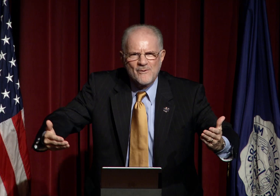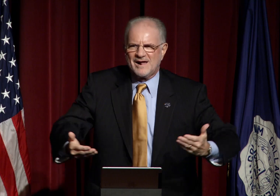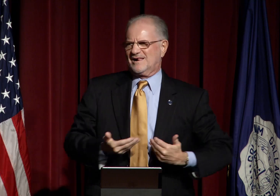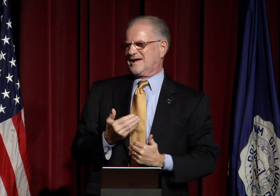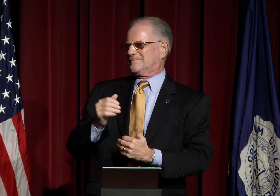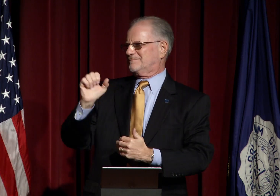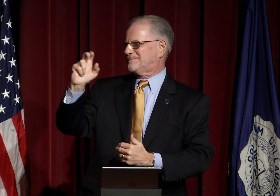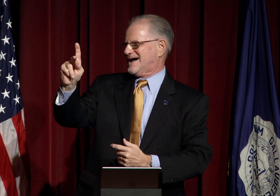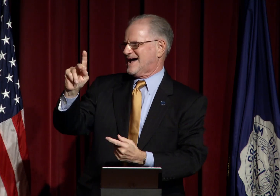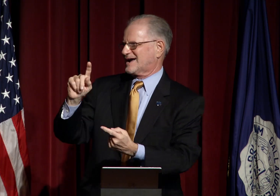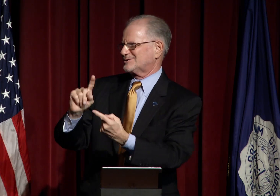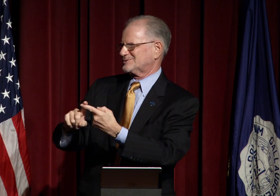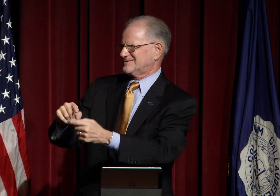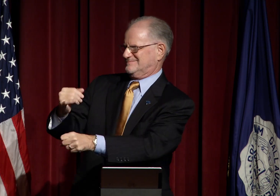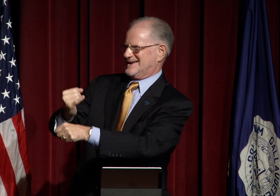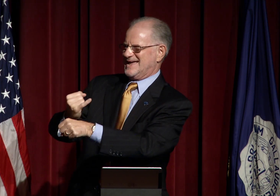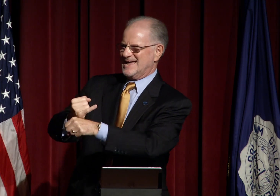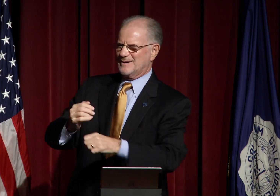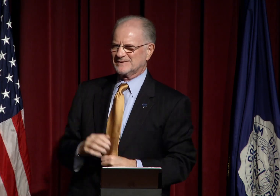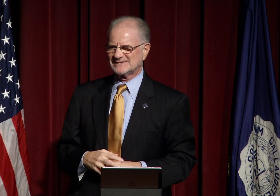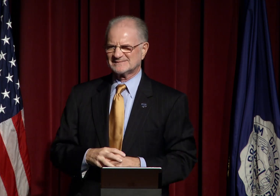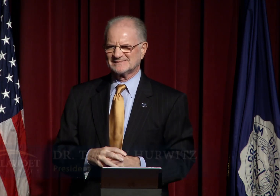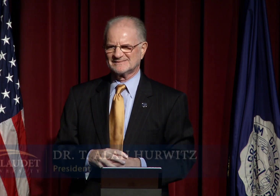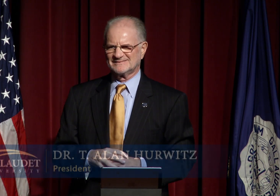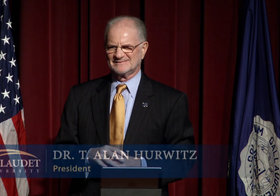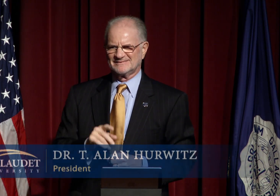I would like to bid you welcome back to campus.